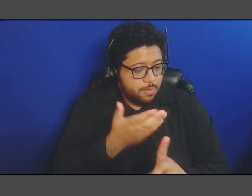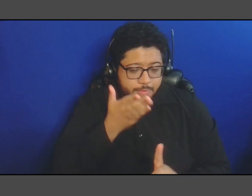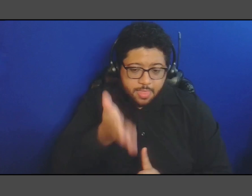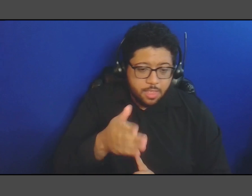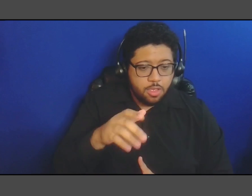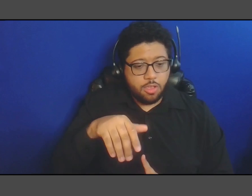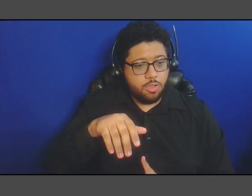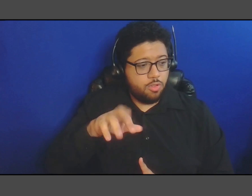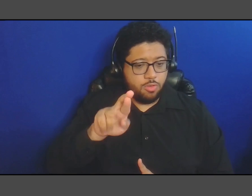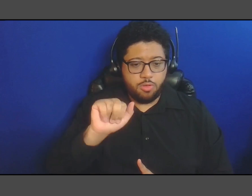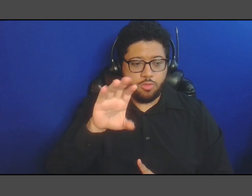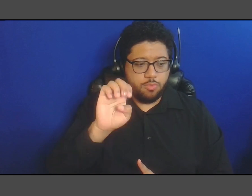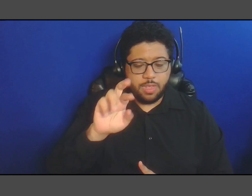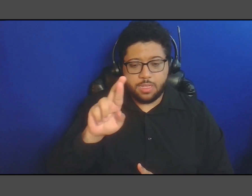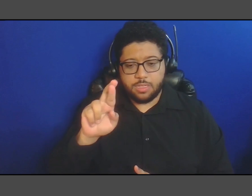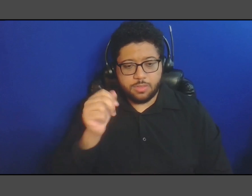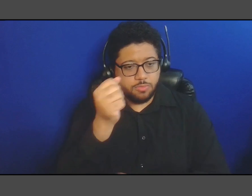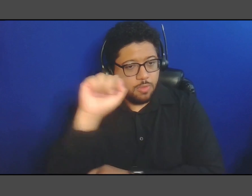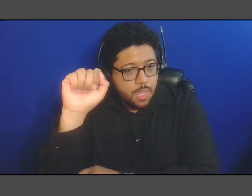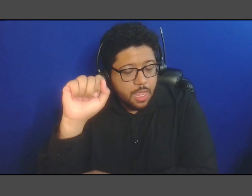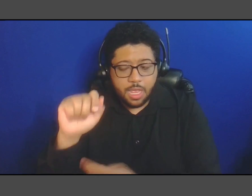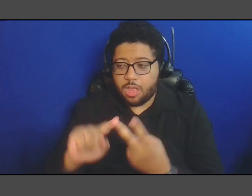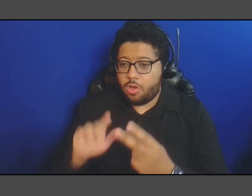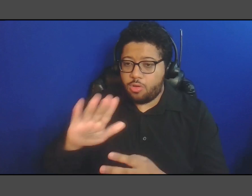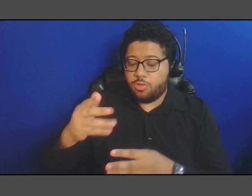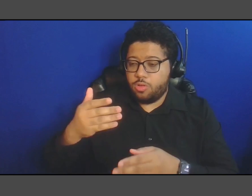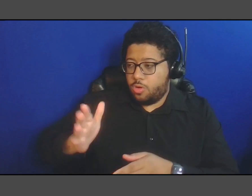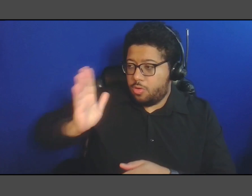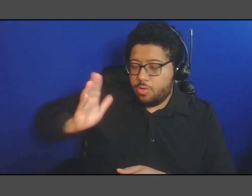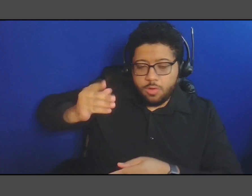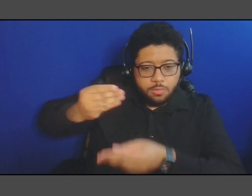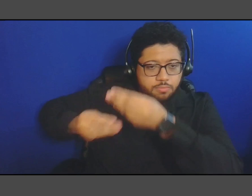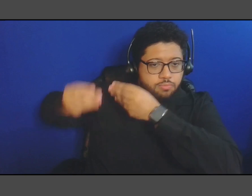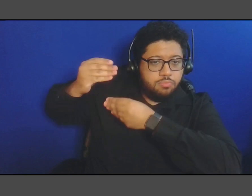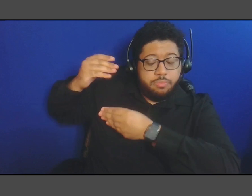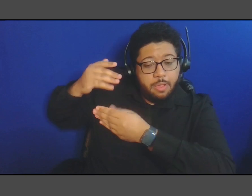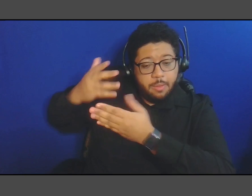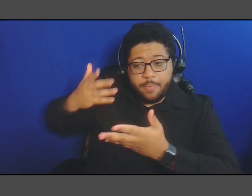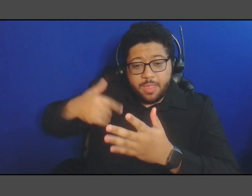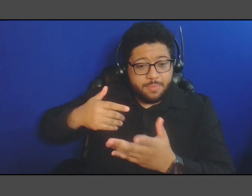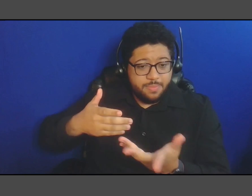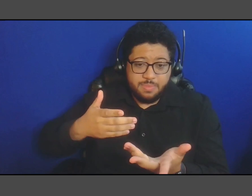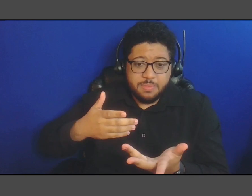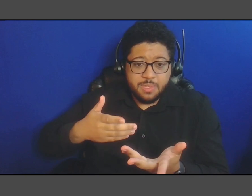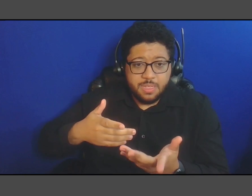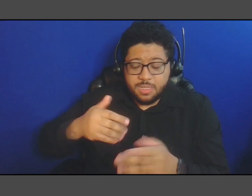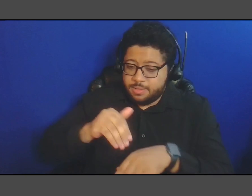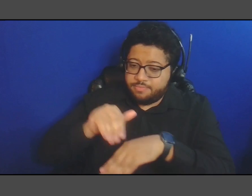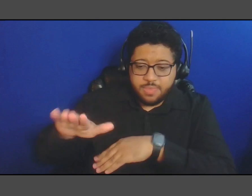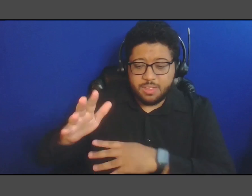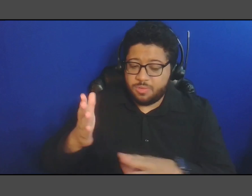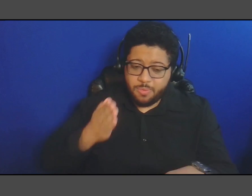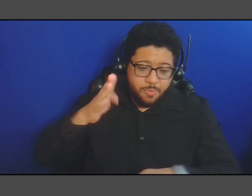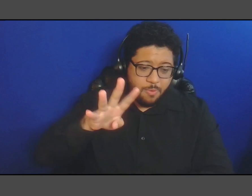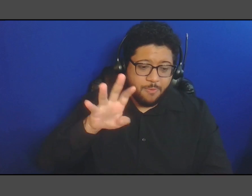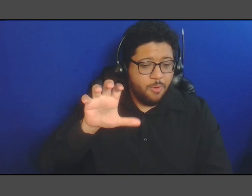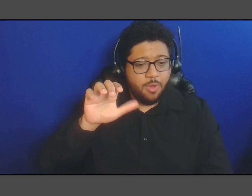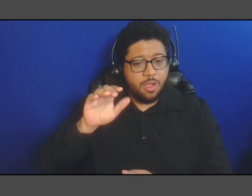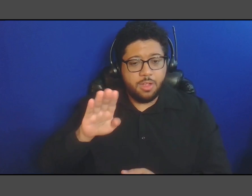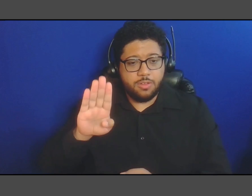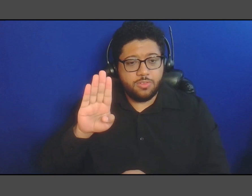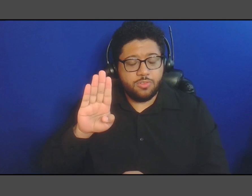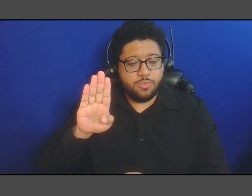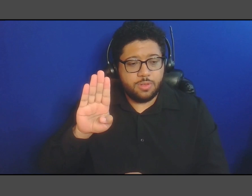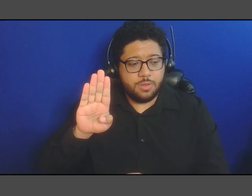were sent to one of our nation's over 400 boarding schools in this country to try to assimilate Native Americans